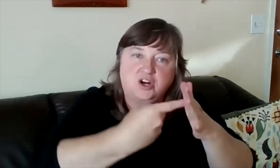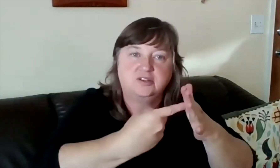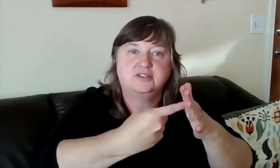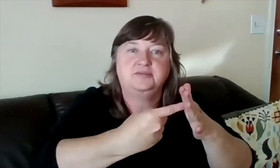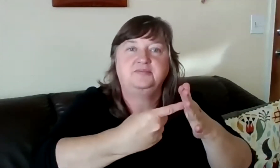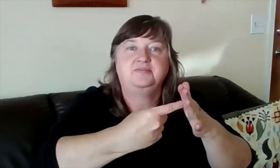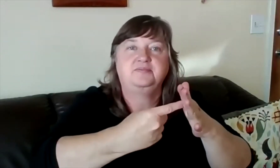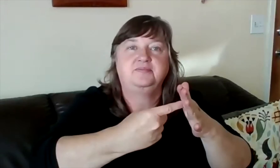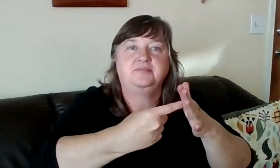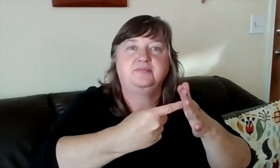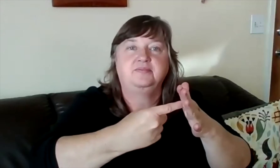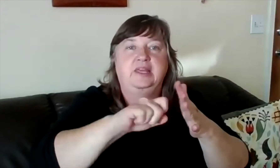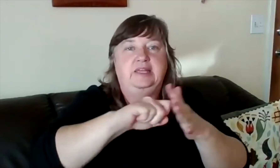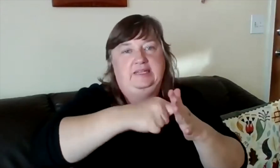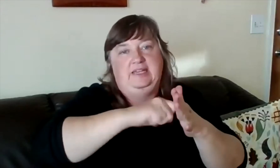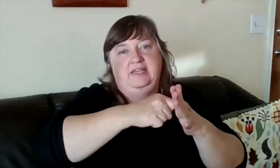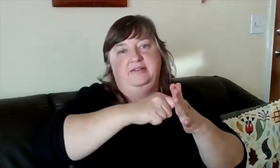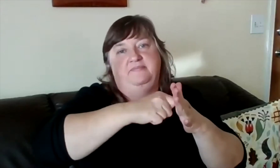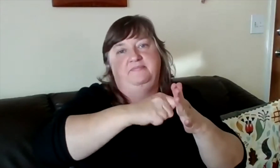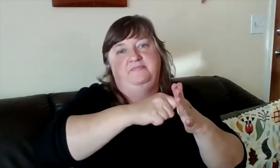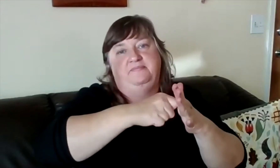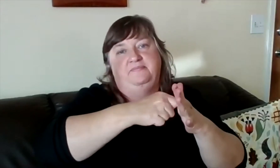Start, key.